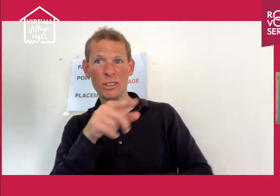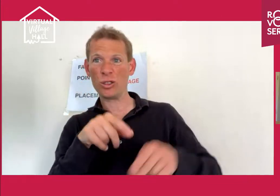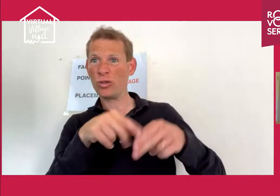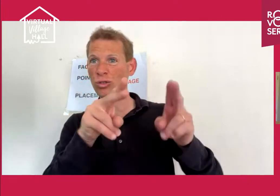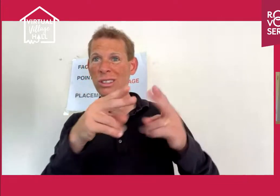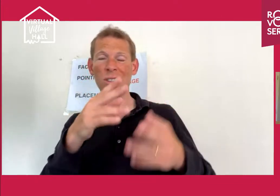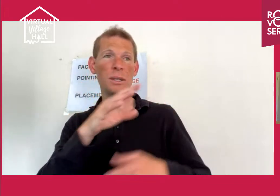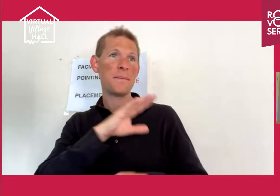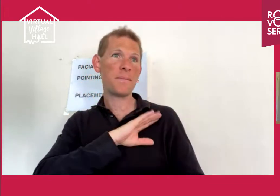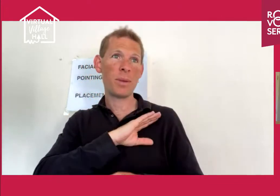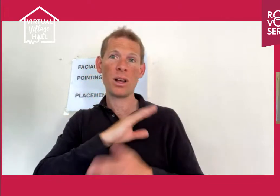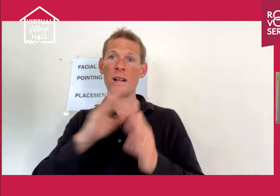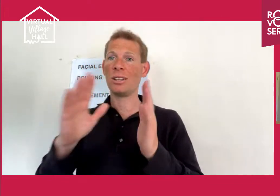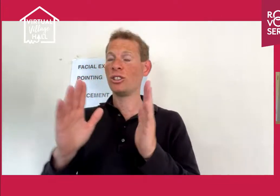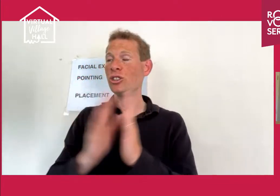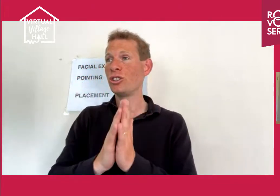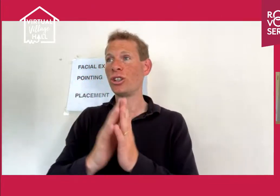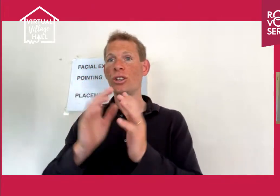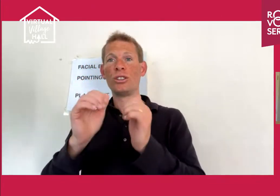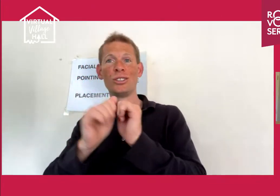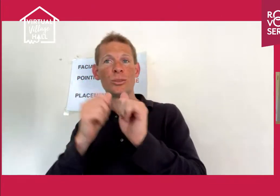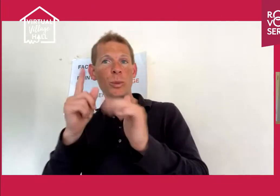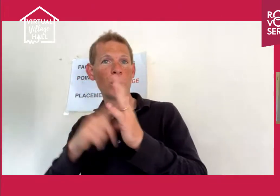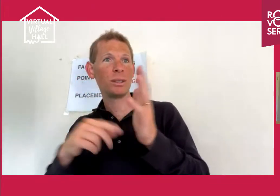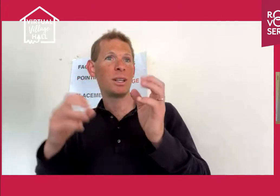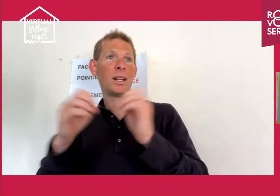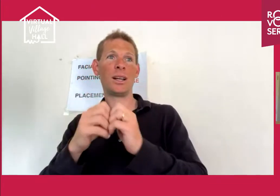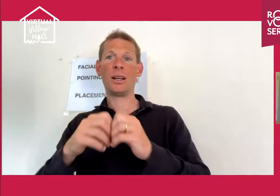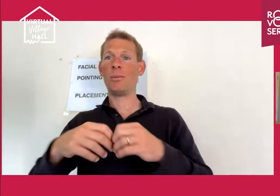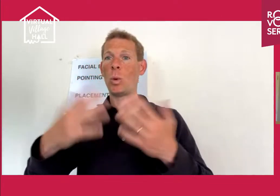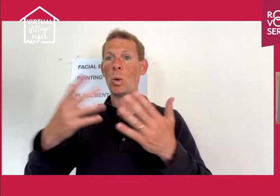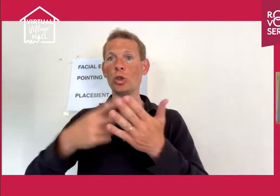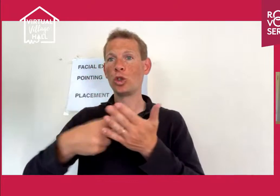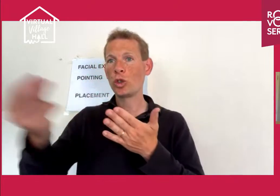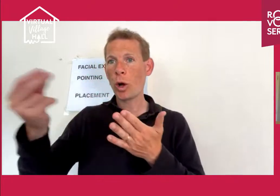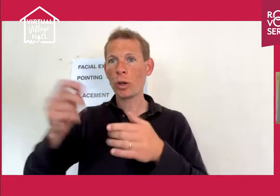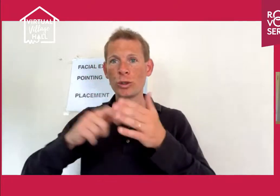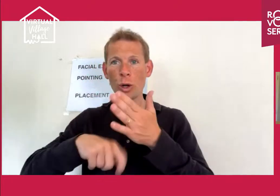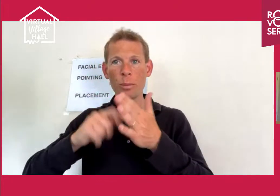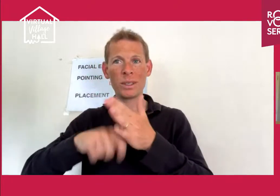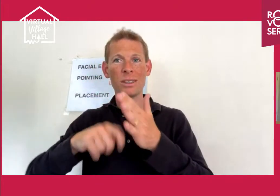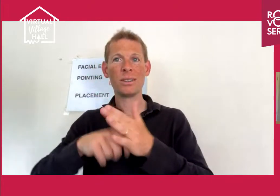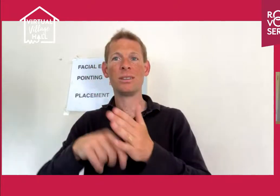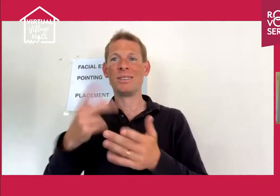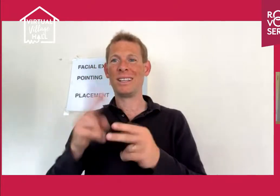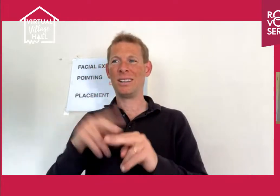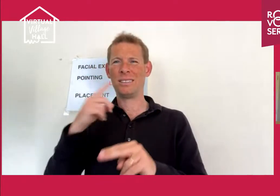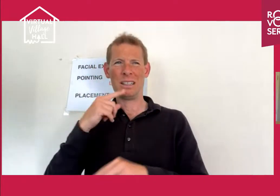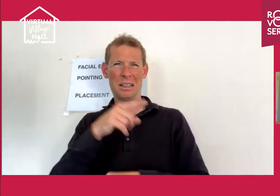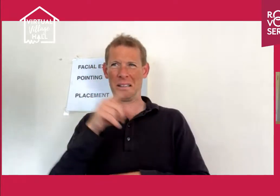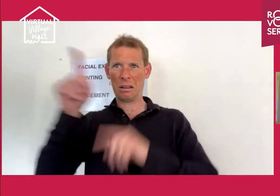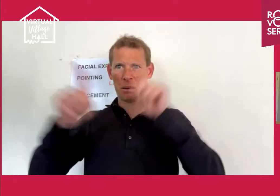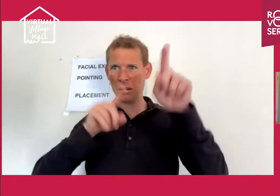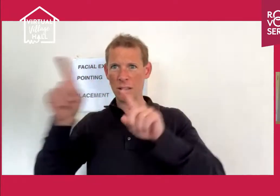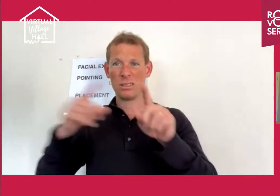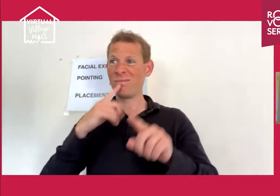meet a deaf person on the street or in the park or in church or in a sports club or wherever in the shop, um,